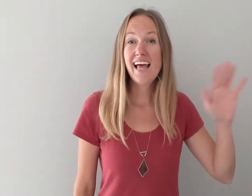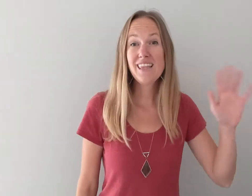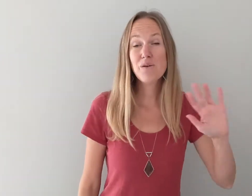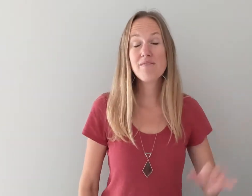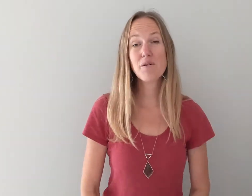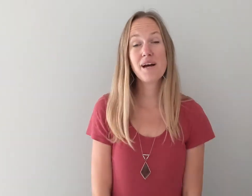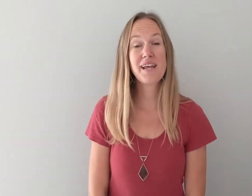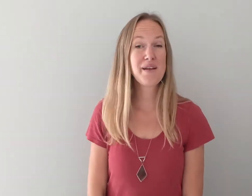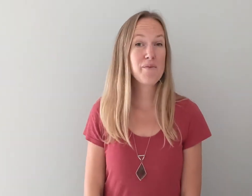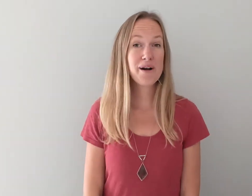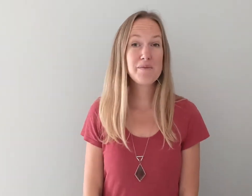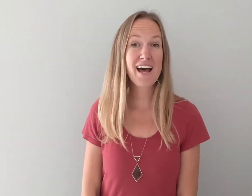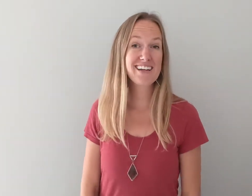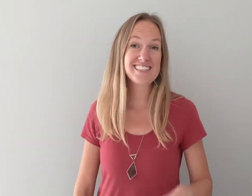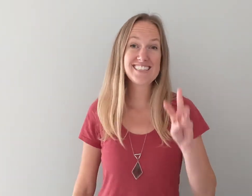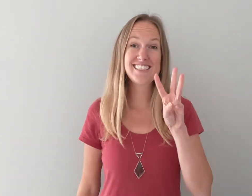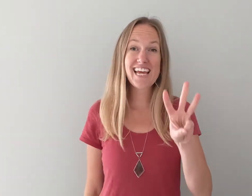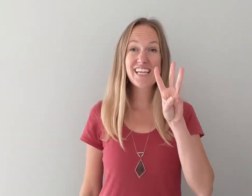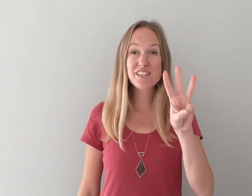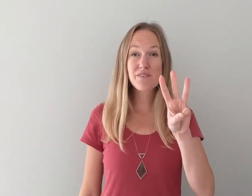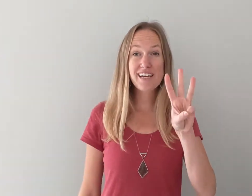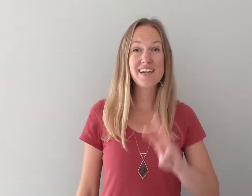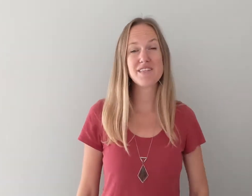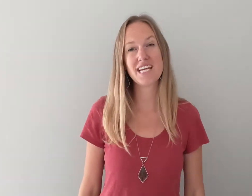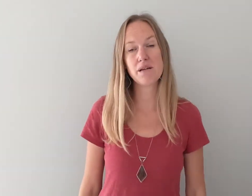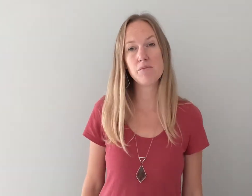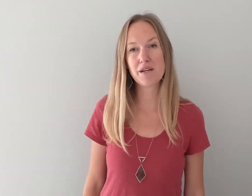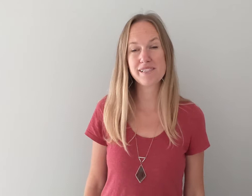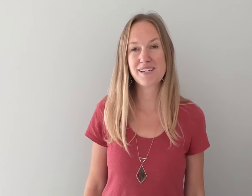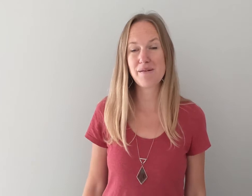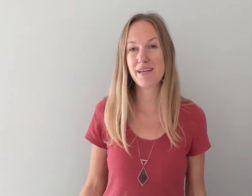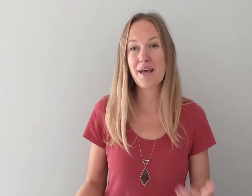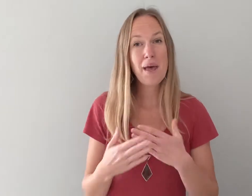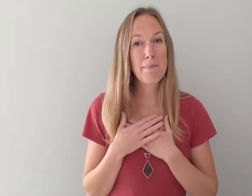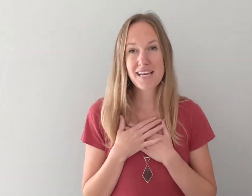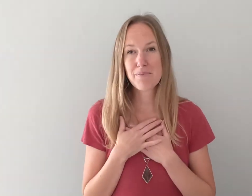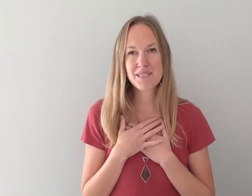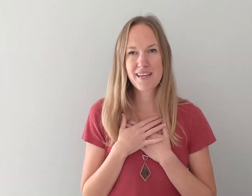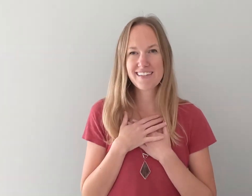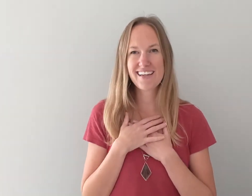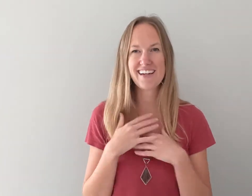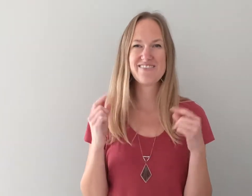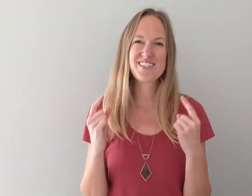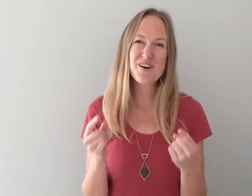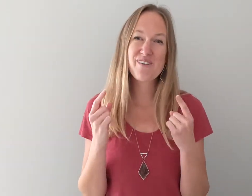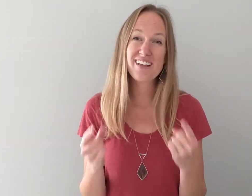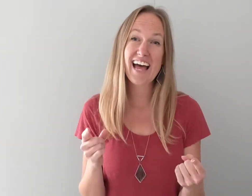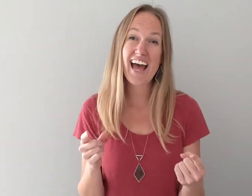Hello everyone, and welcome back to day 3 of The Table by Chris Tomlin. My name is Mandy and I'm so glad that